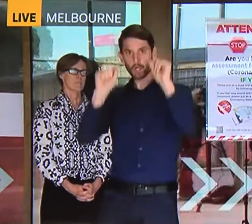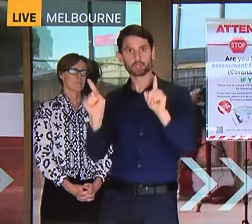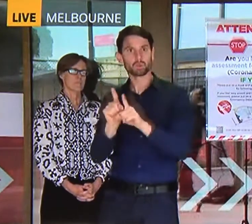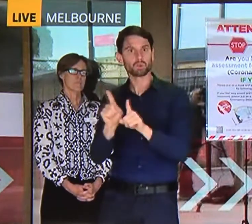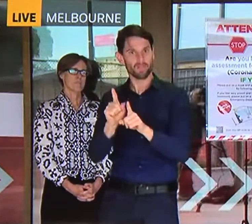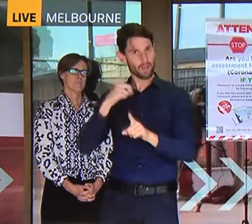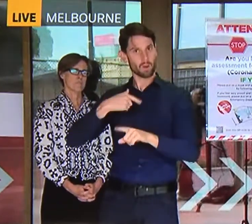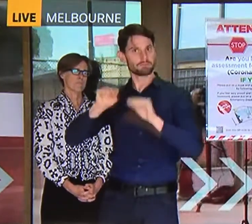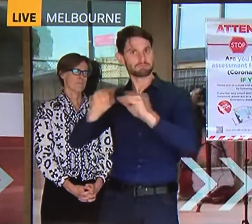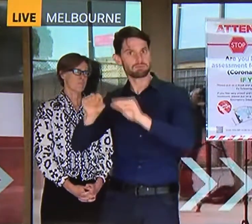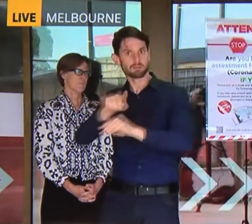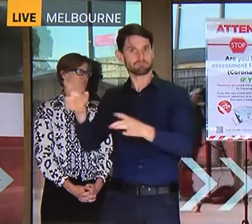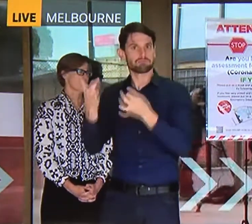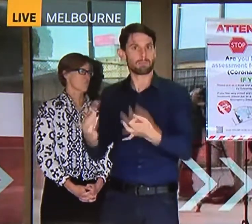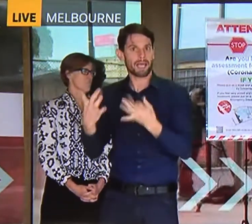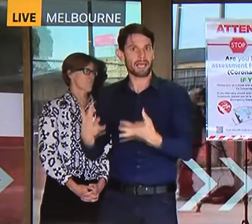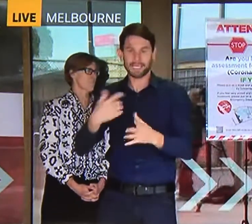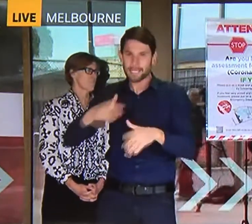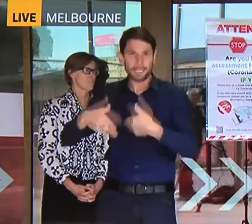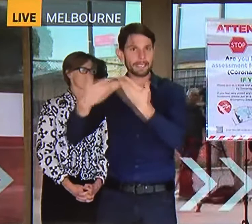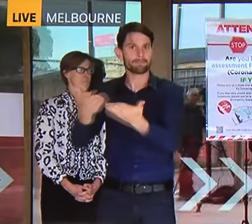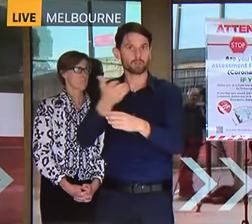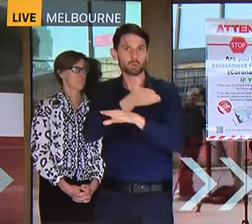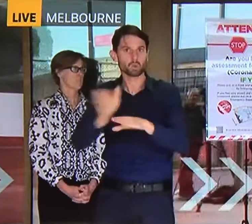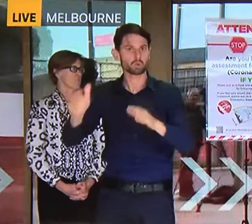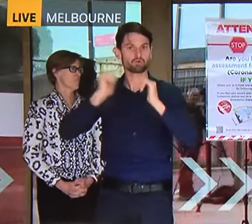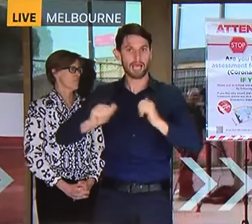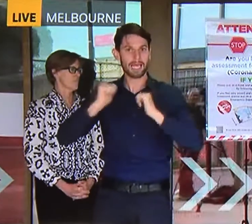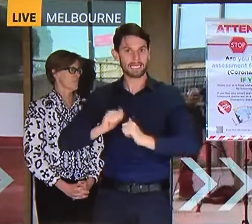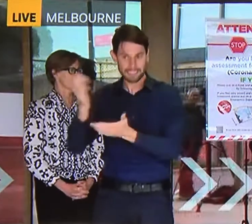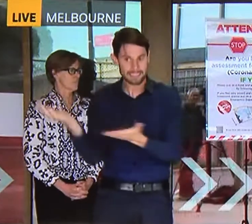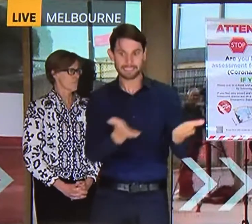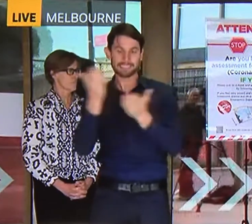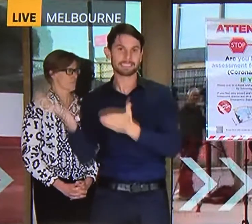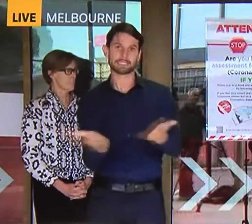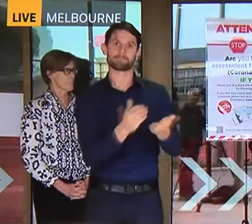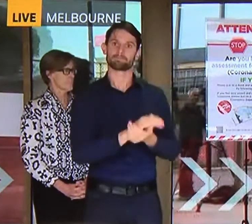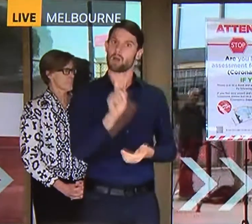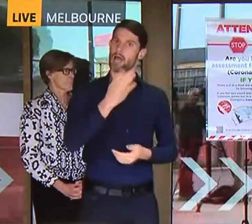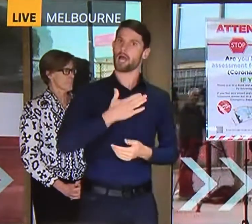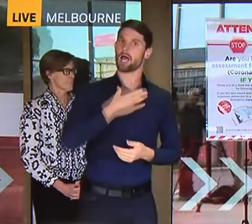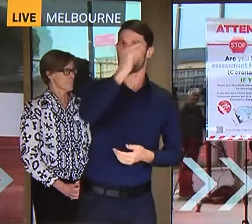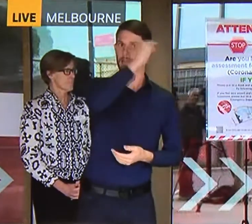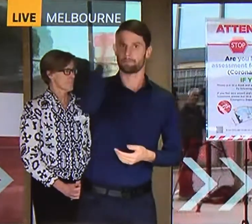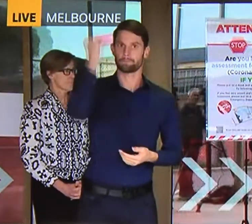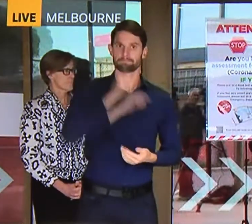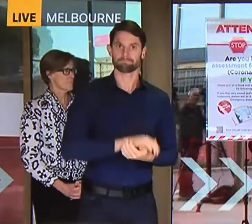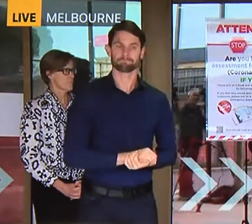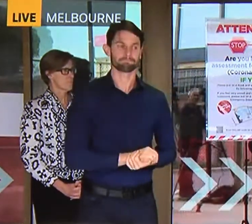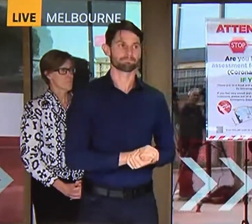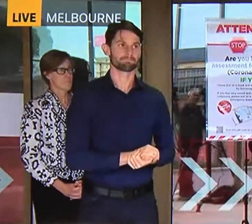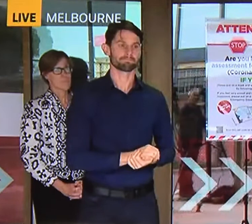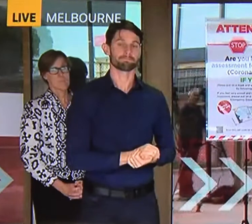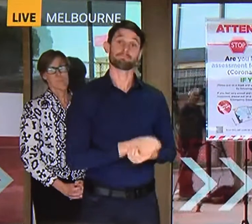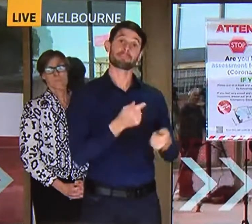full-time. Nurses are being upskilled and nurses are coming back into the workforce. Next. Sorry, just